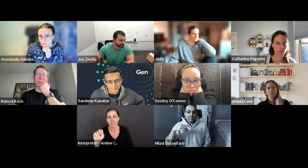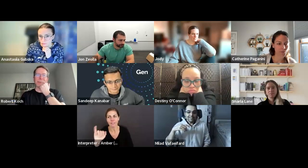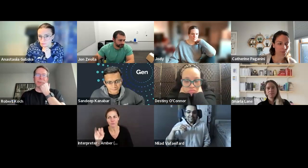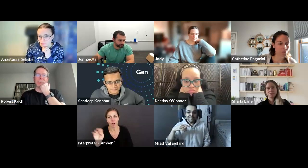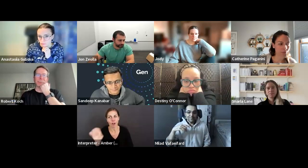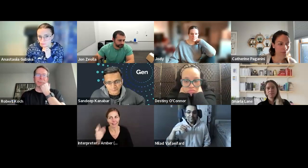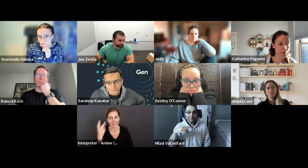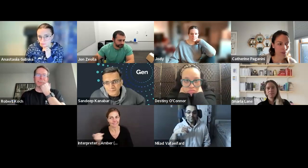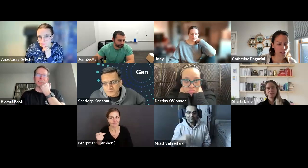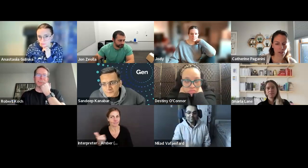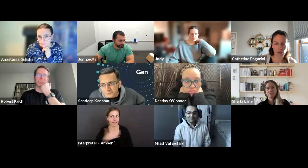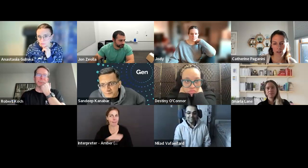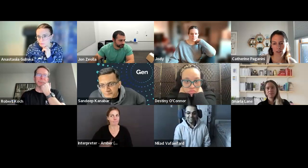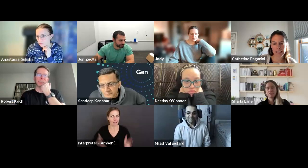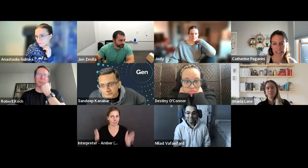funding.